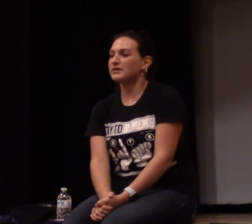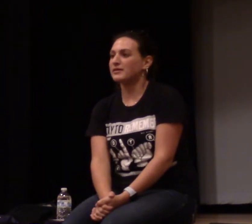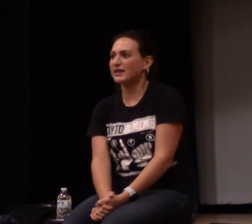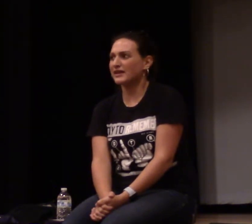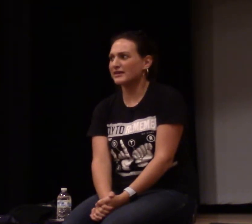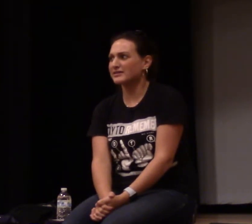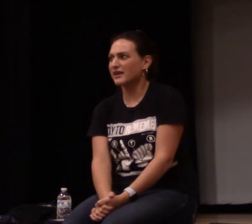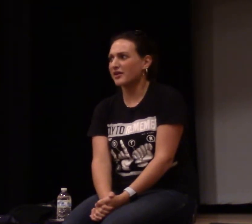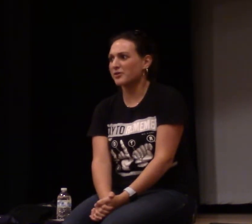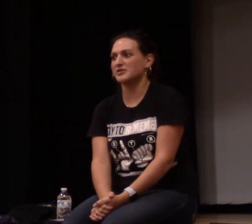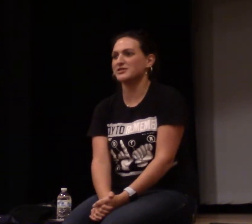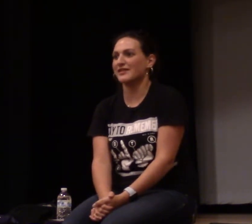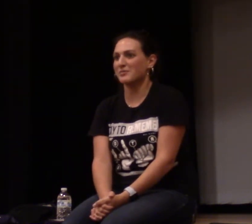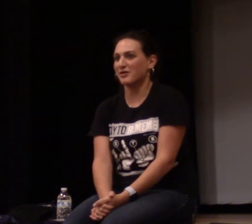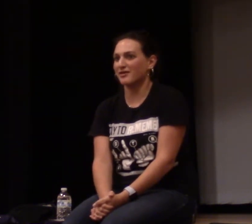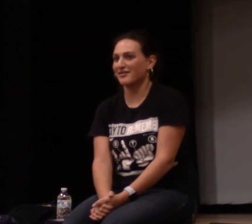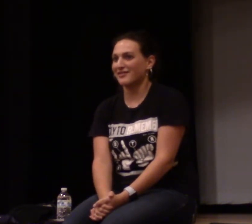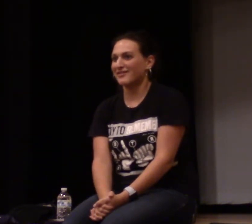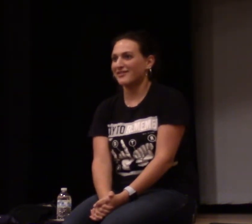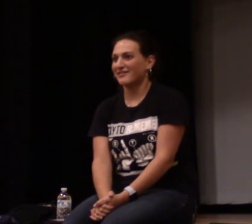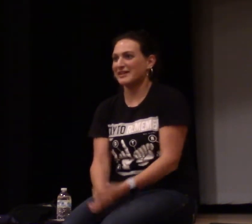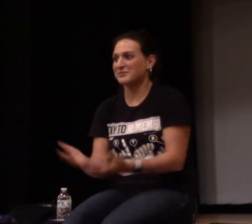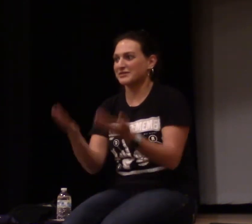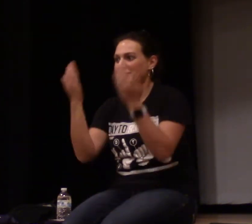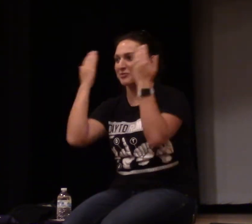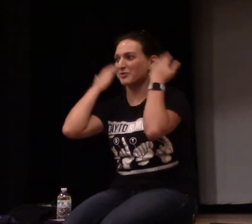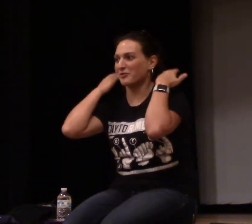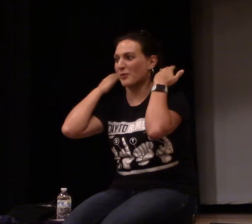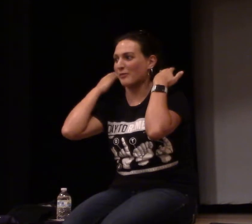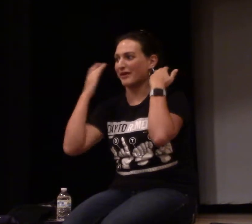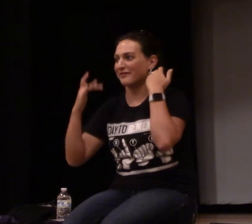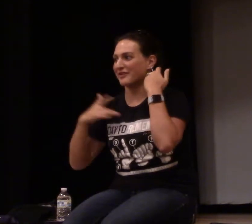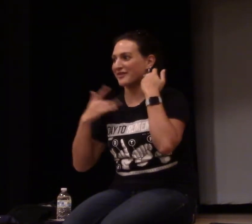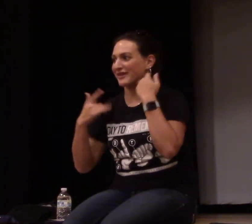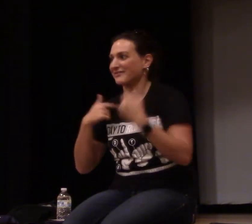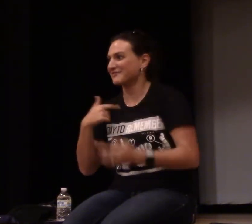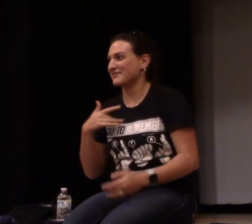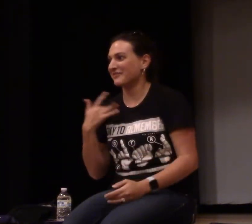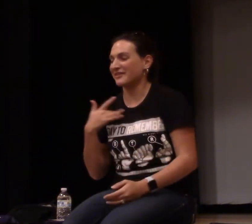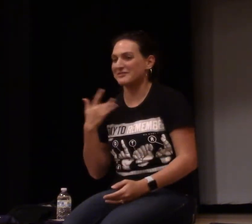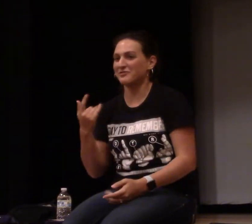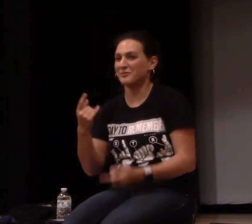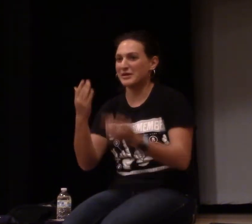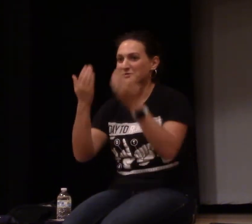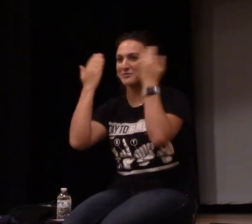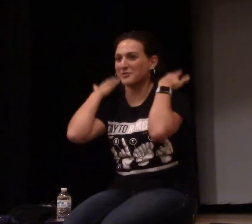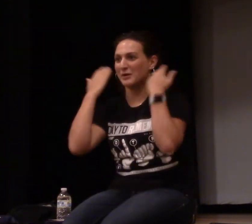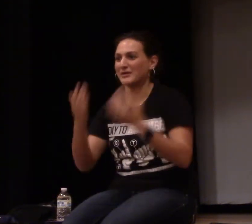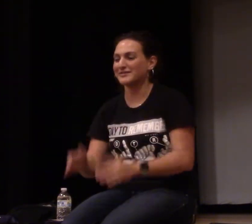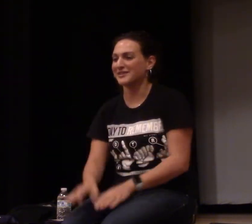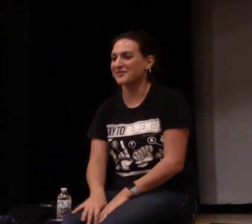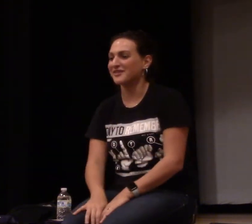Anything else? Any other questions on that part? Last week was a little bit overwhelming. I felt like even for me it was overwhelming.